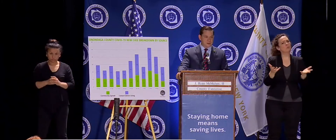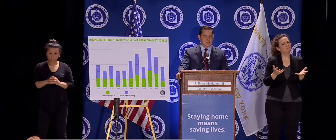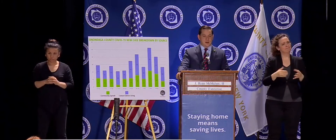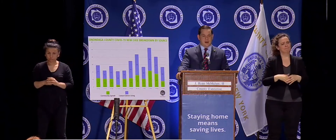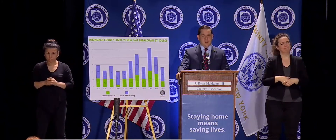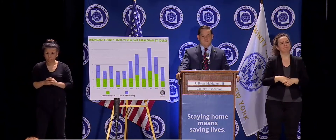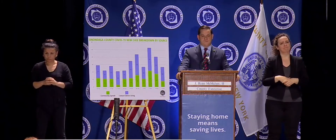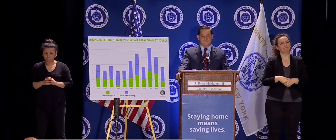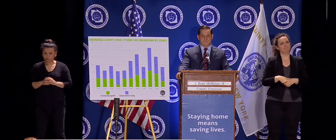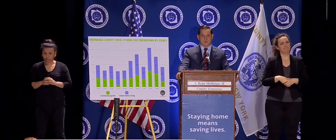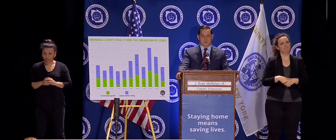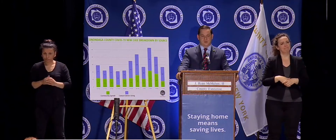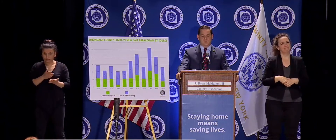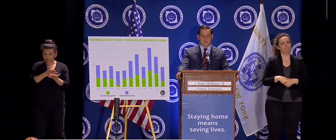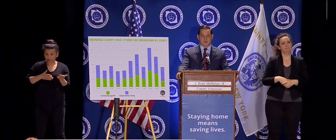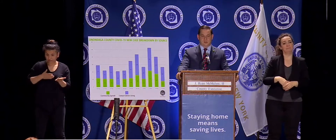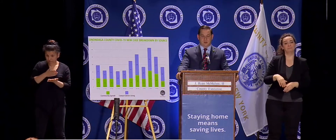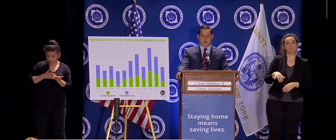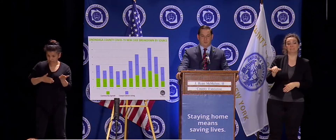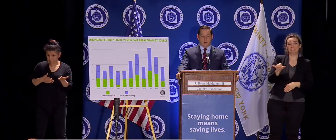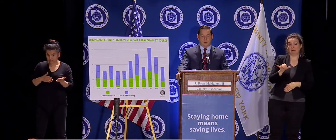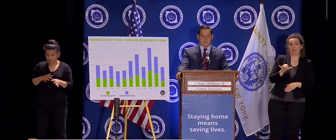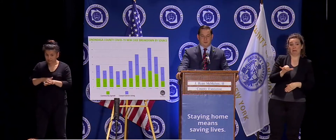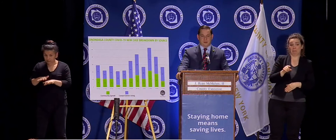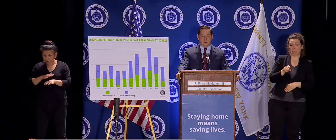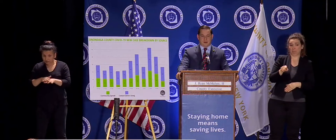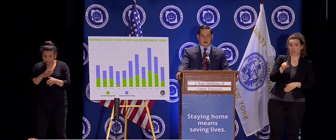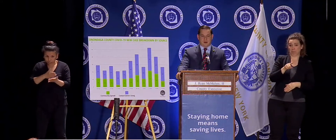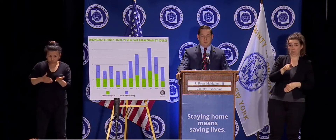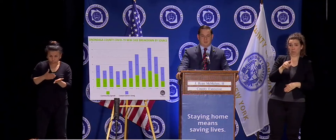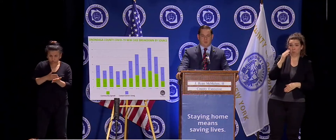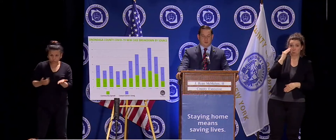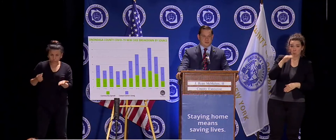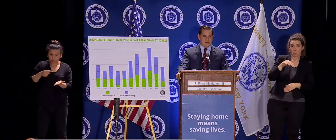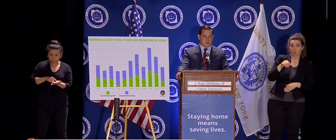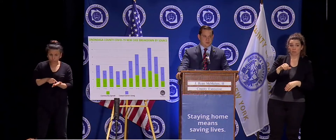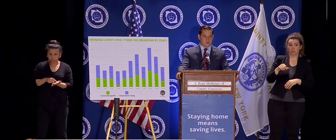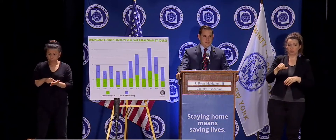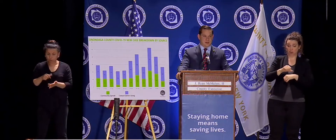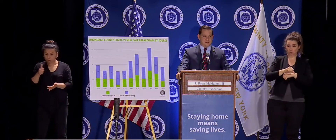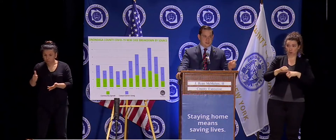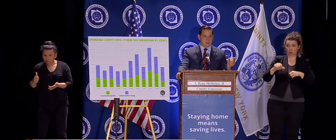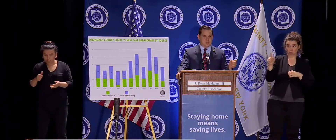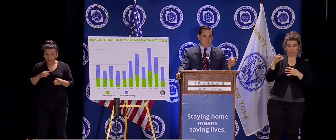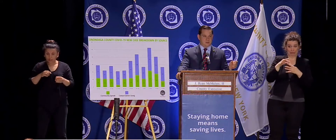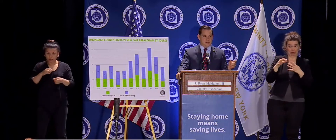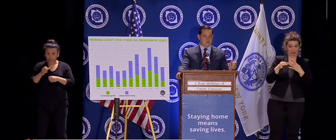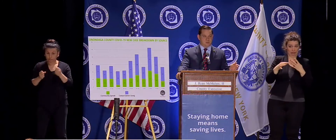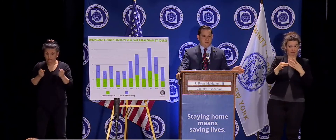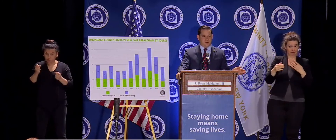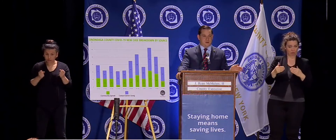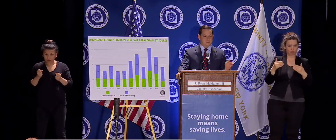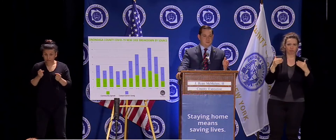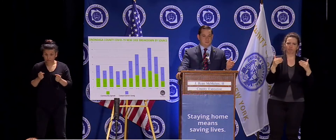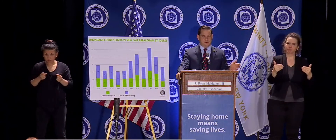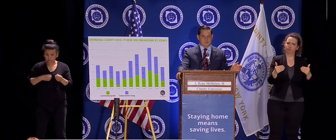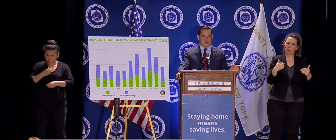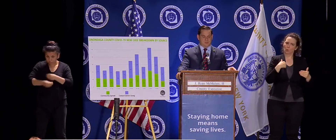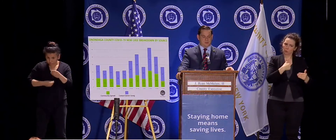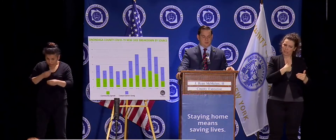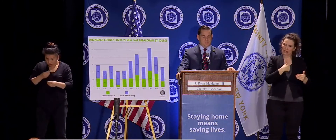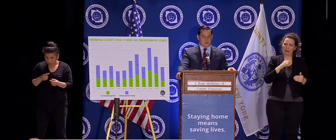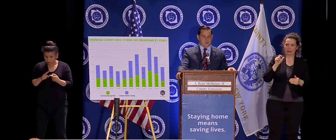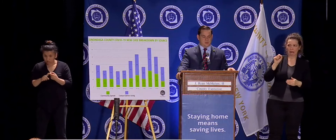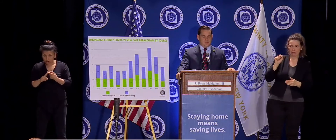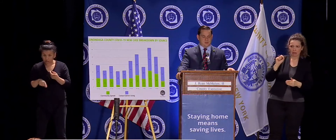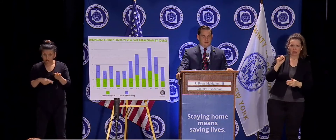surgeries, this is going to open up more sales that are sitting there that just people aren't. Some